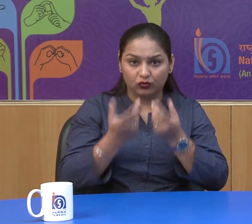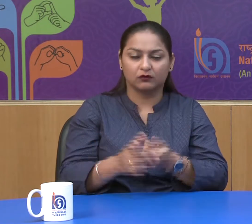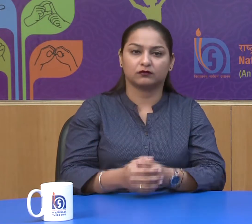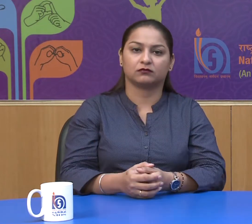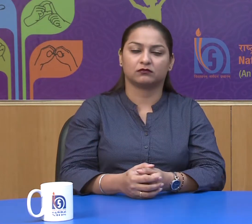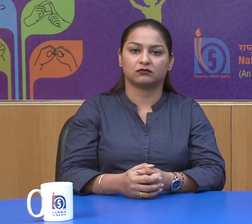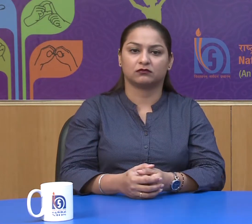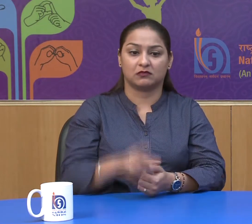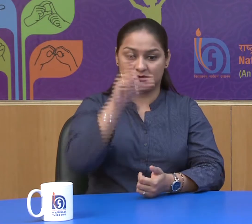interdining,